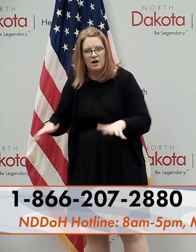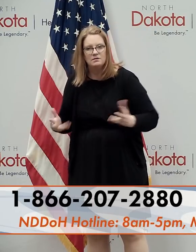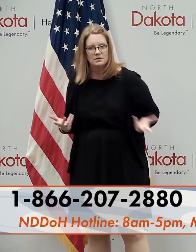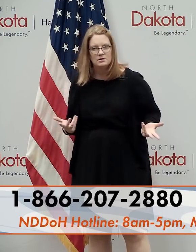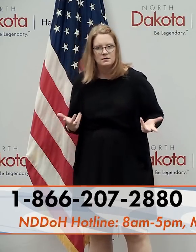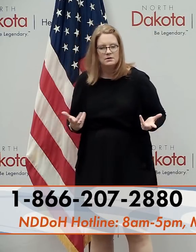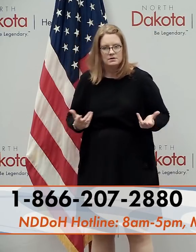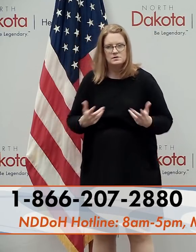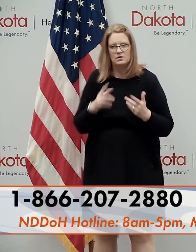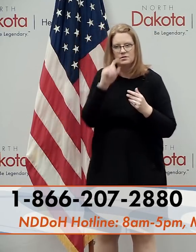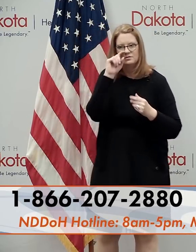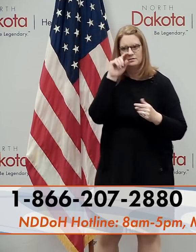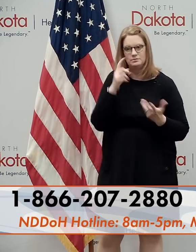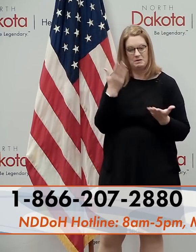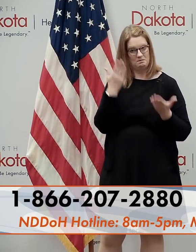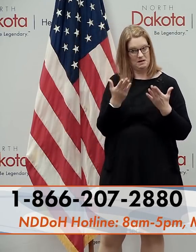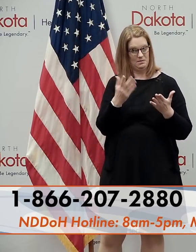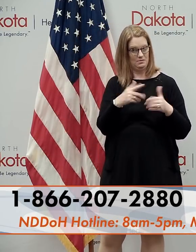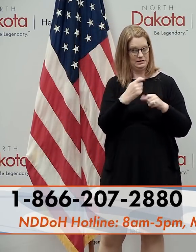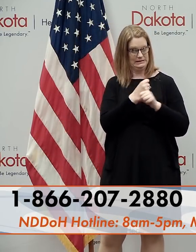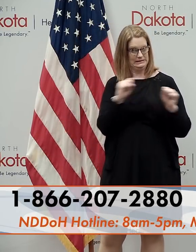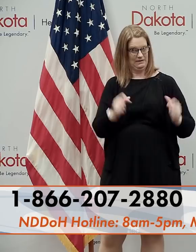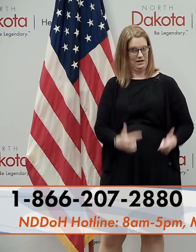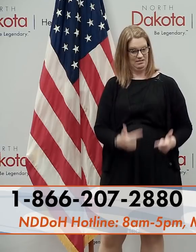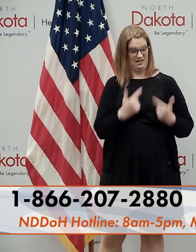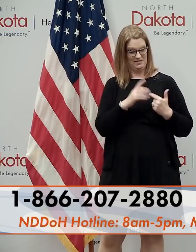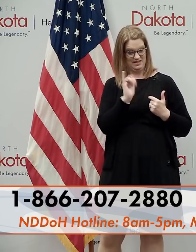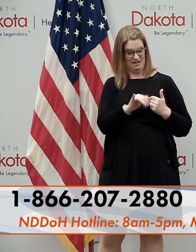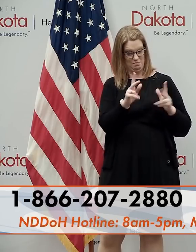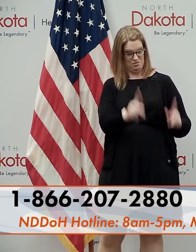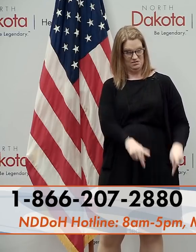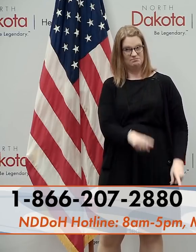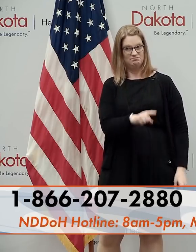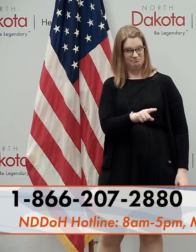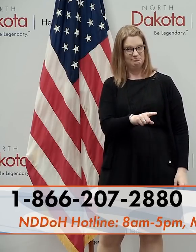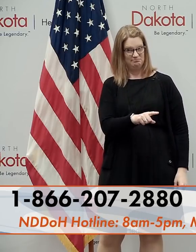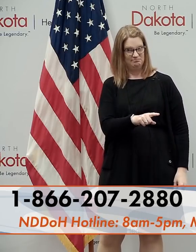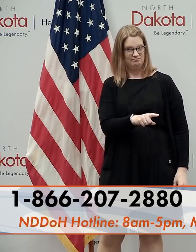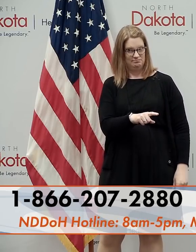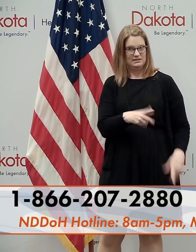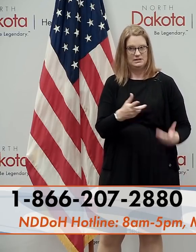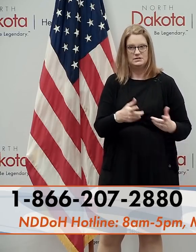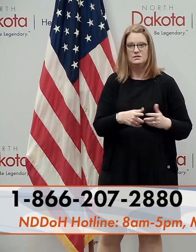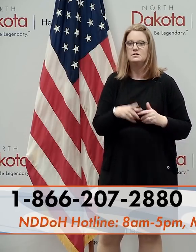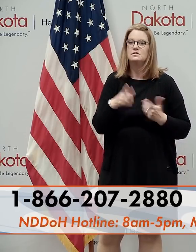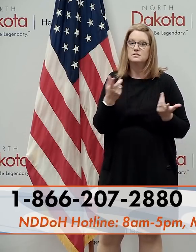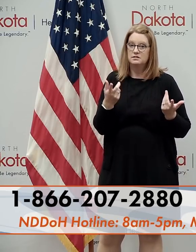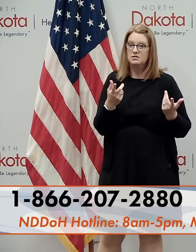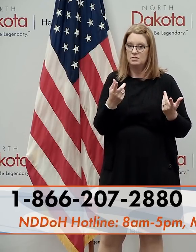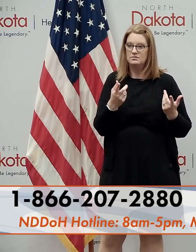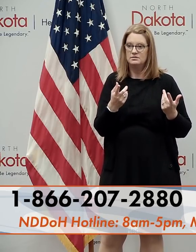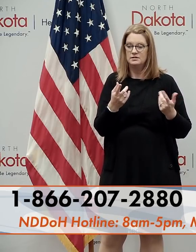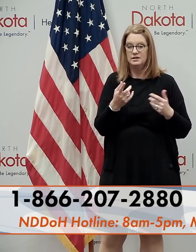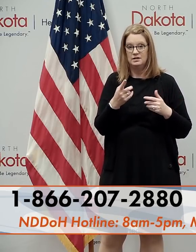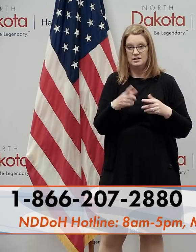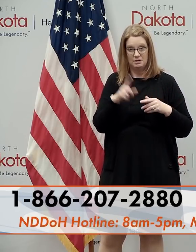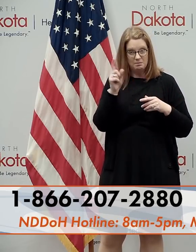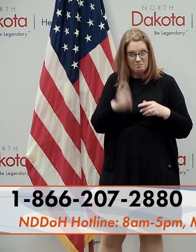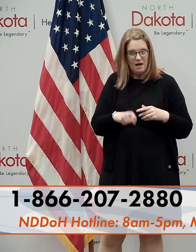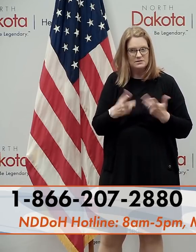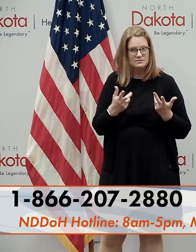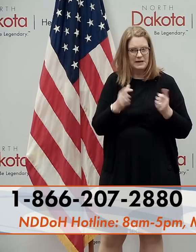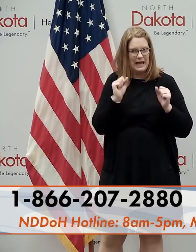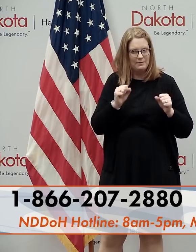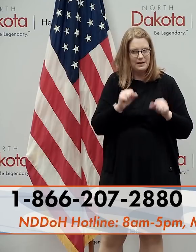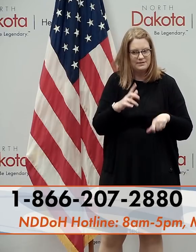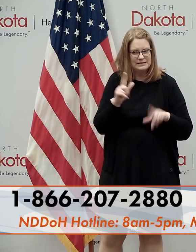test, we might be saving that person's life and maybe other people's lives. So again, we want to be able to get tests to those that are tested. So again,